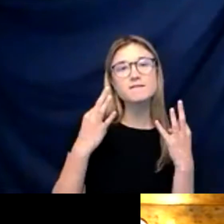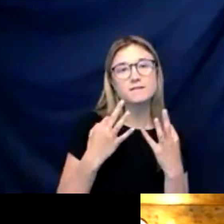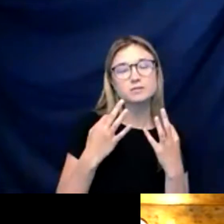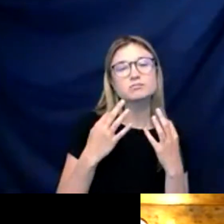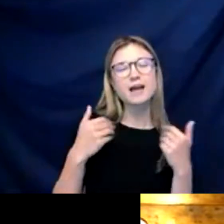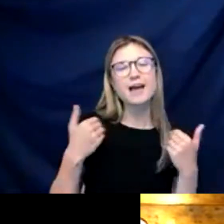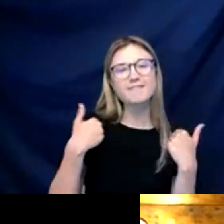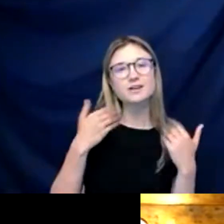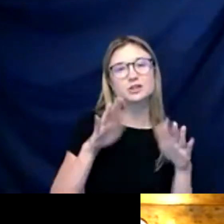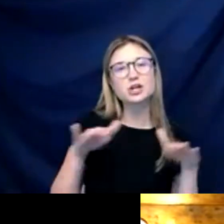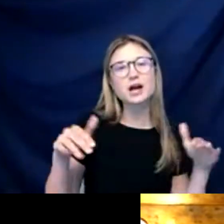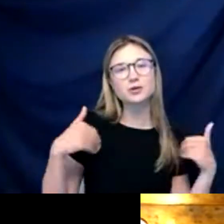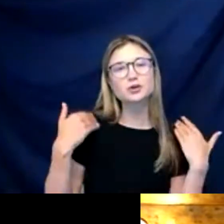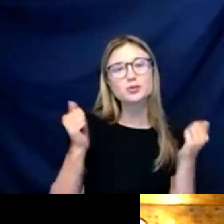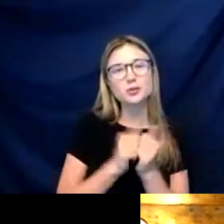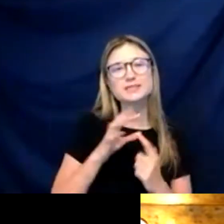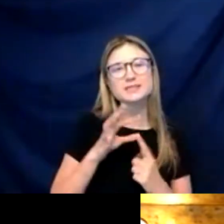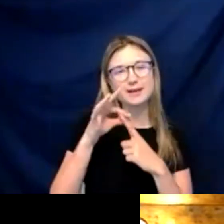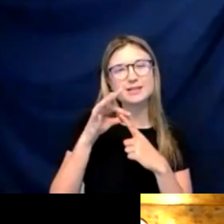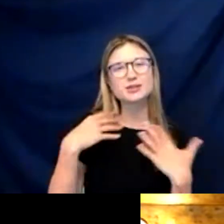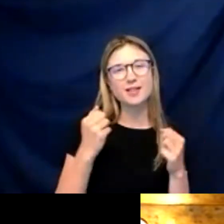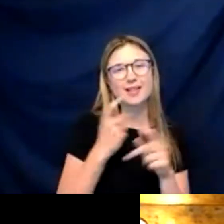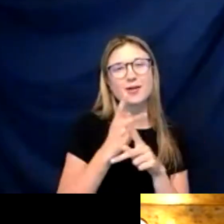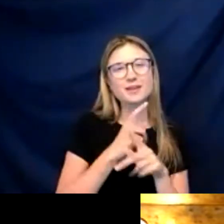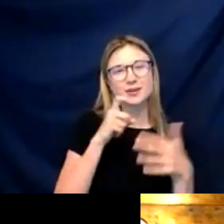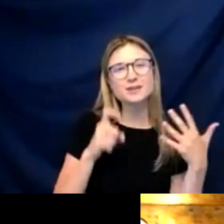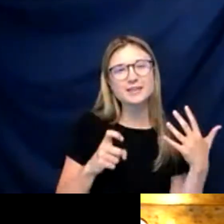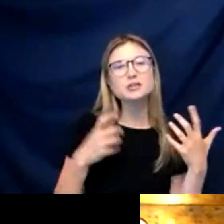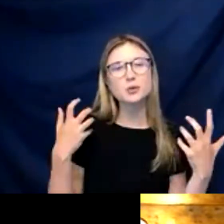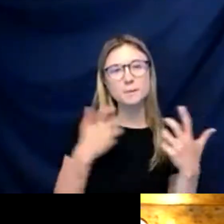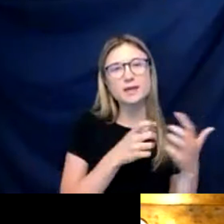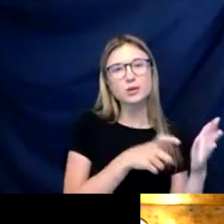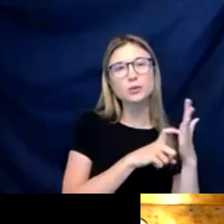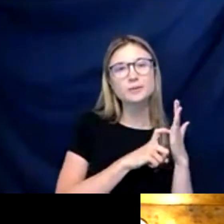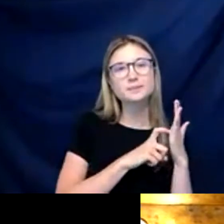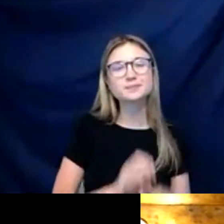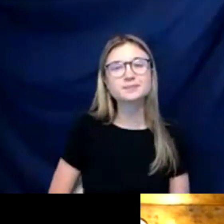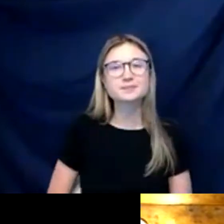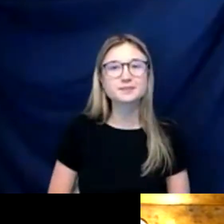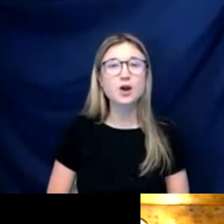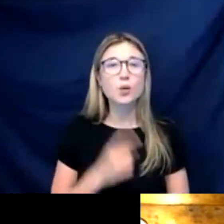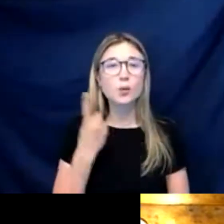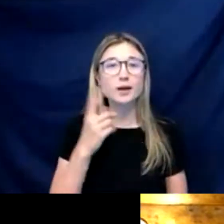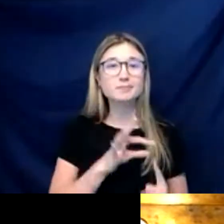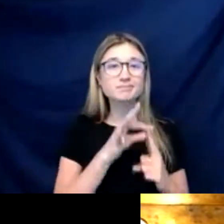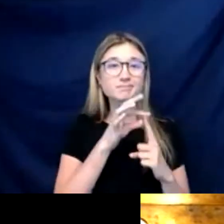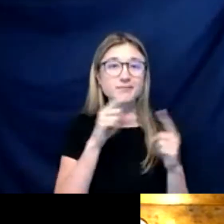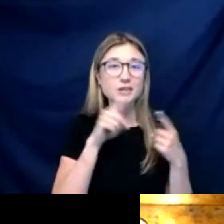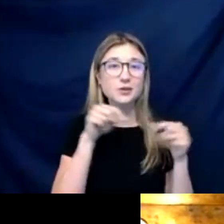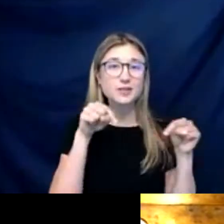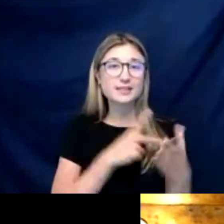that may meet the medical criteria. The caveat to this program,